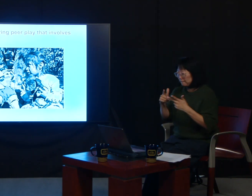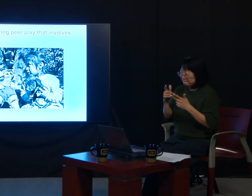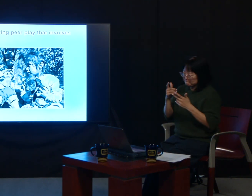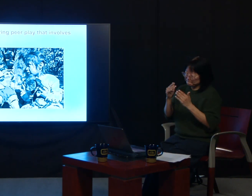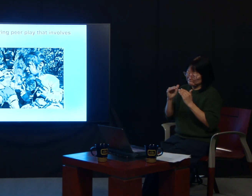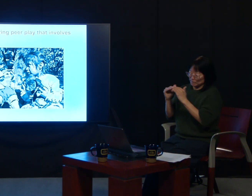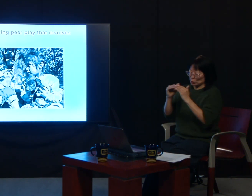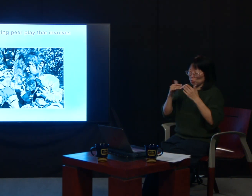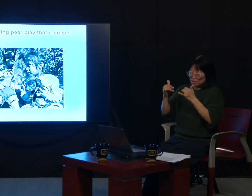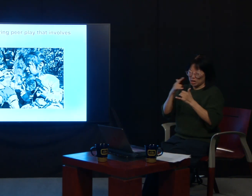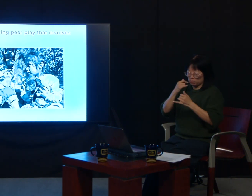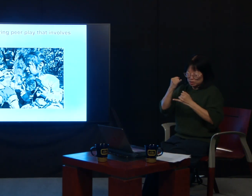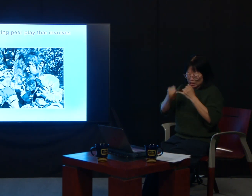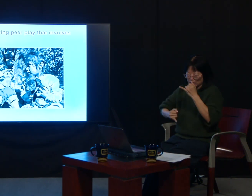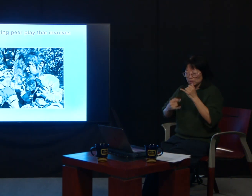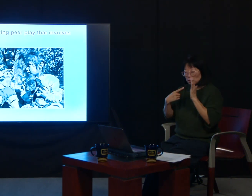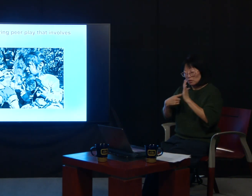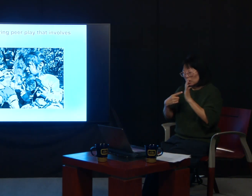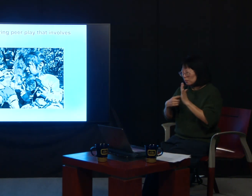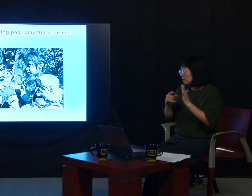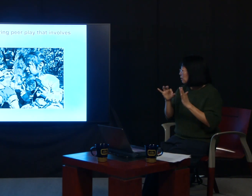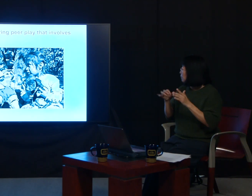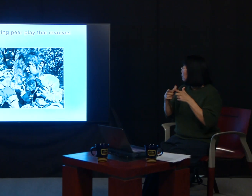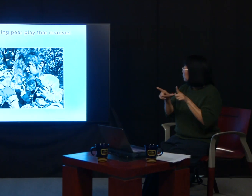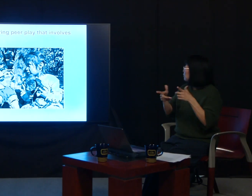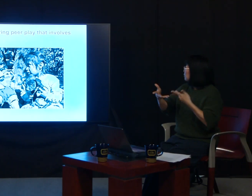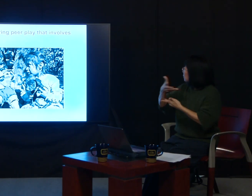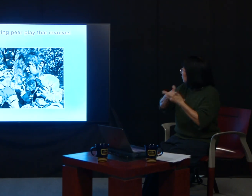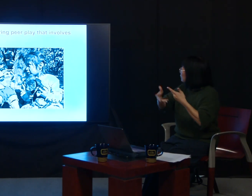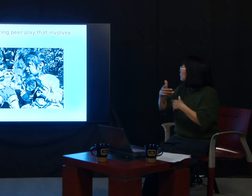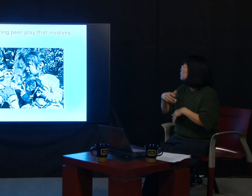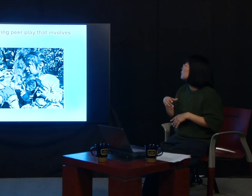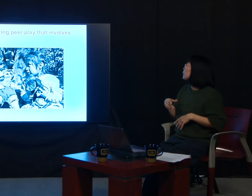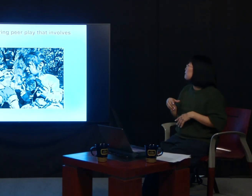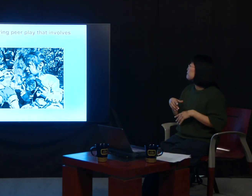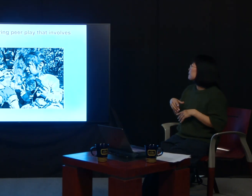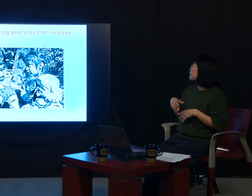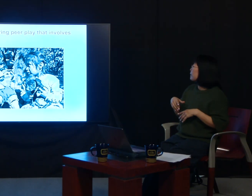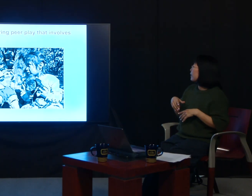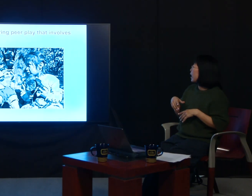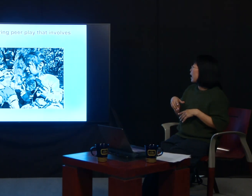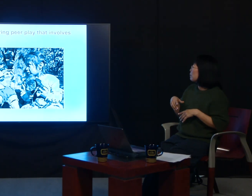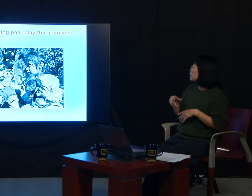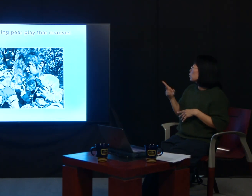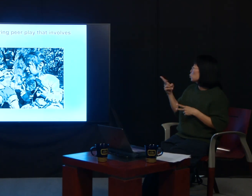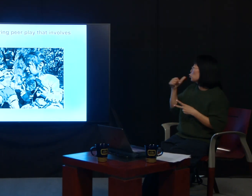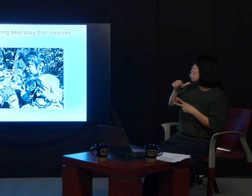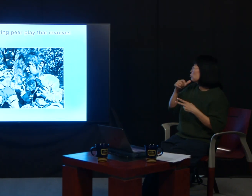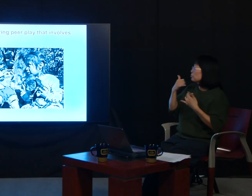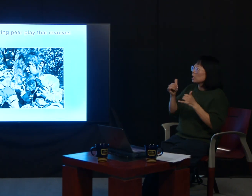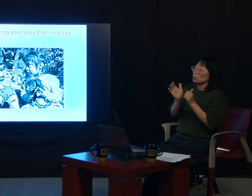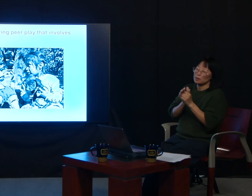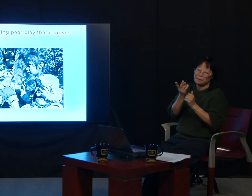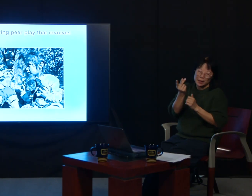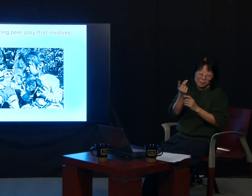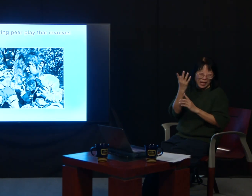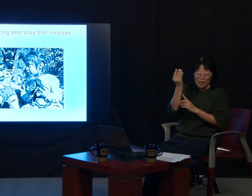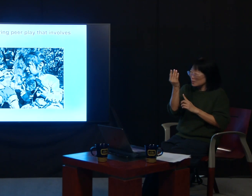Another example of peer play here is language socialization in my view. The two girls are playing with a puppy